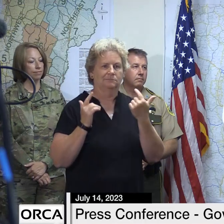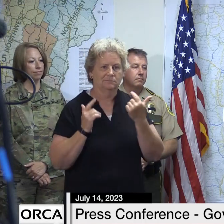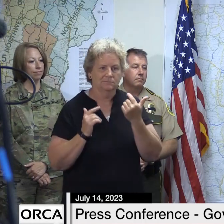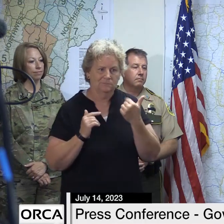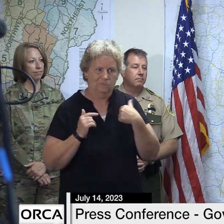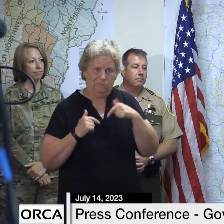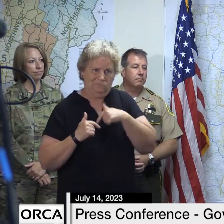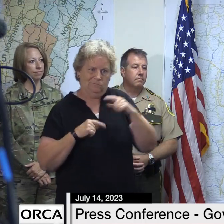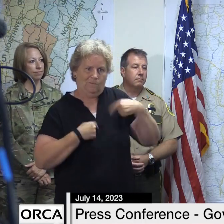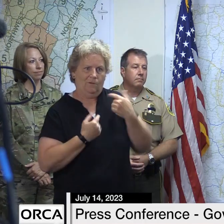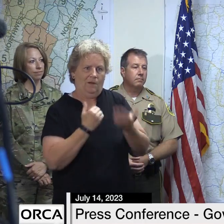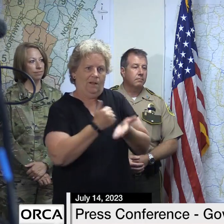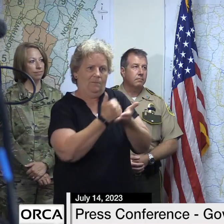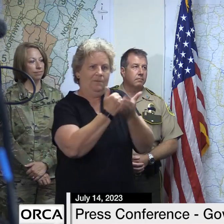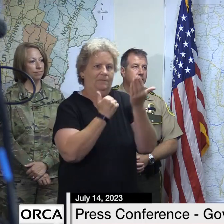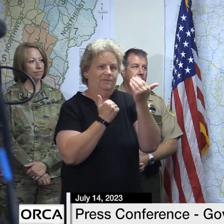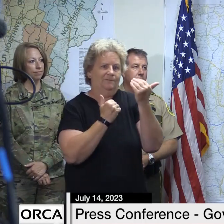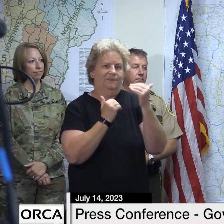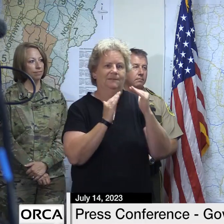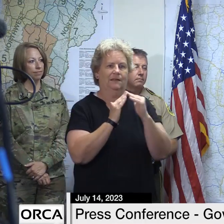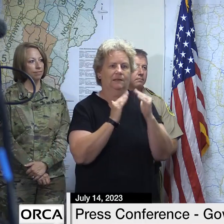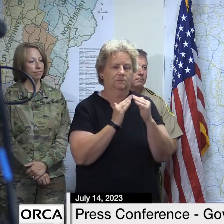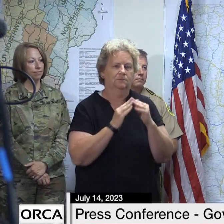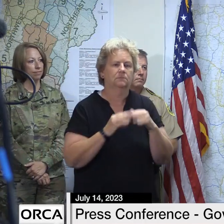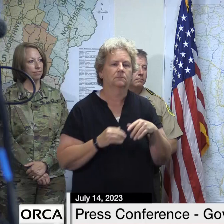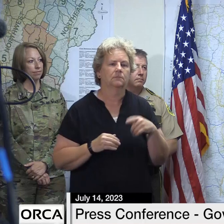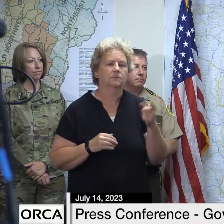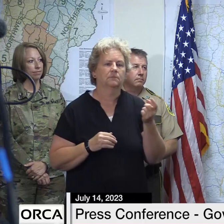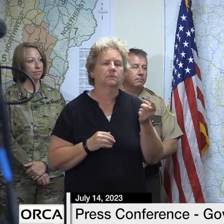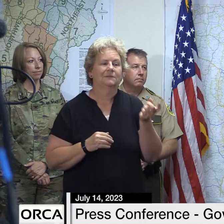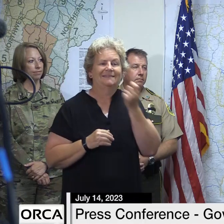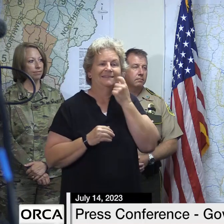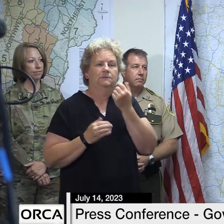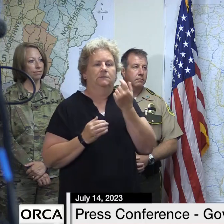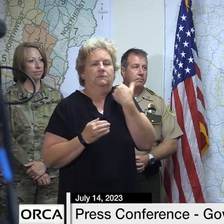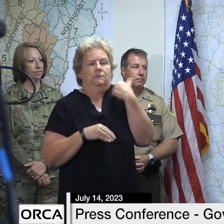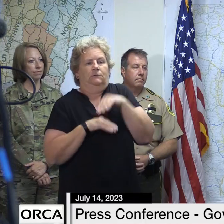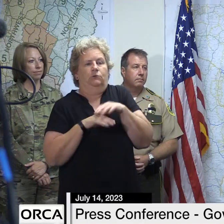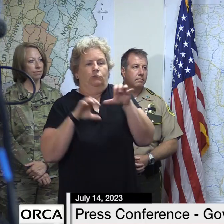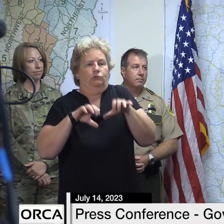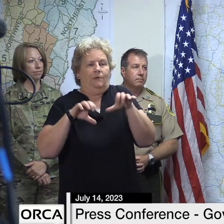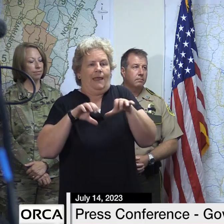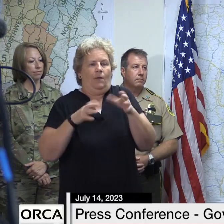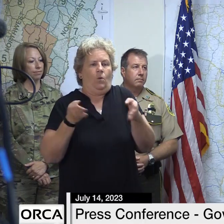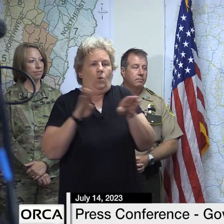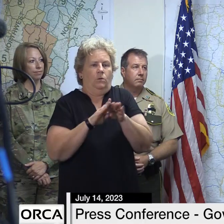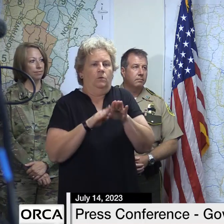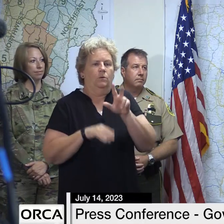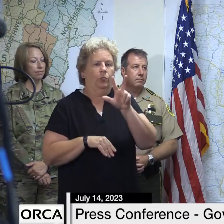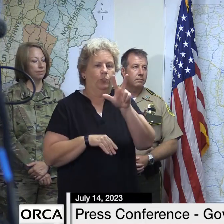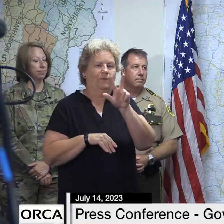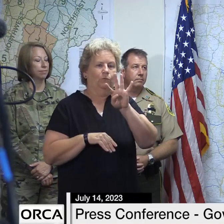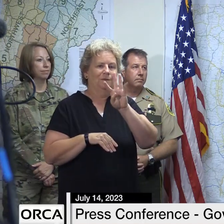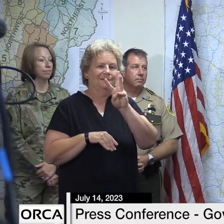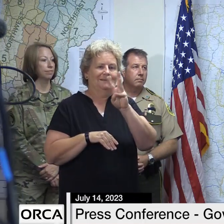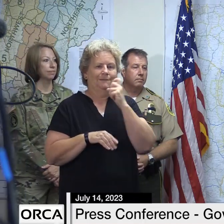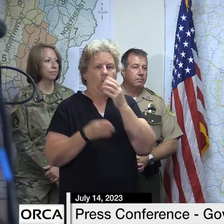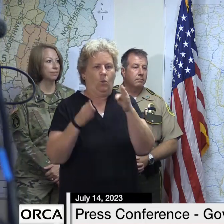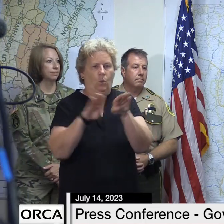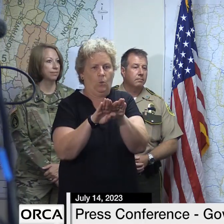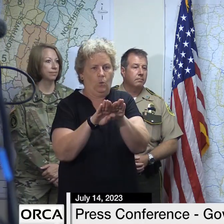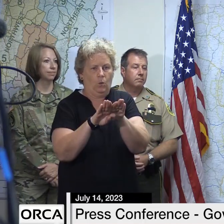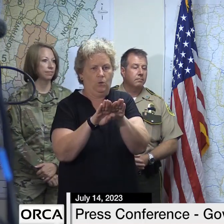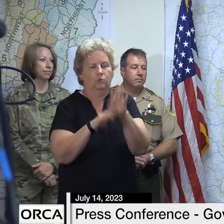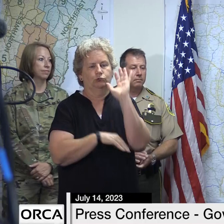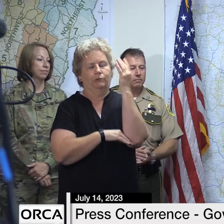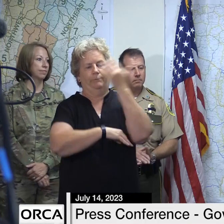new closure last night as a result of the rain, Vermont 346 in Pownell. Actually, that's a result of trees and utilities